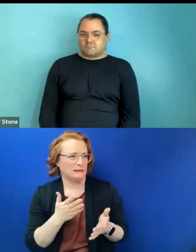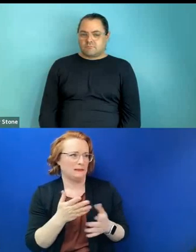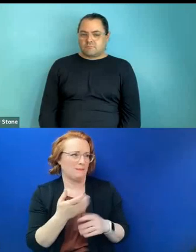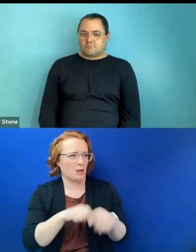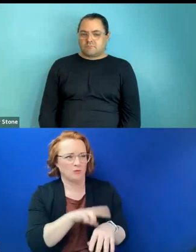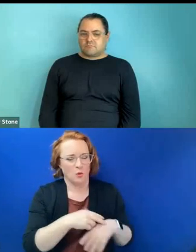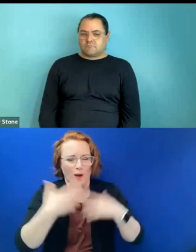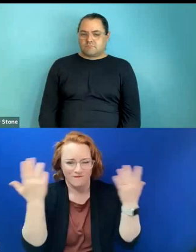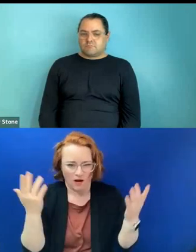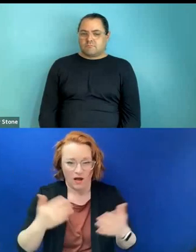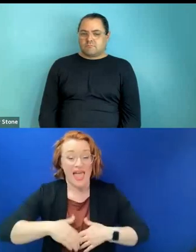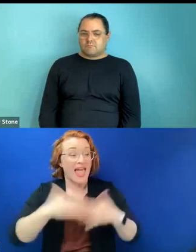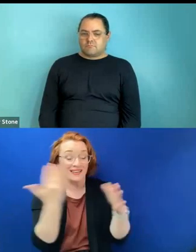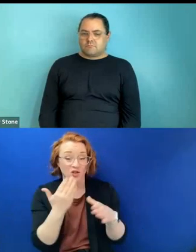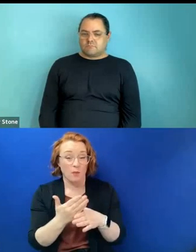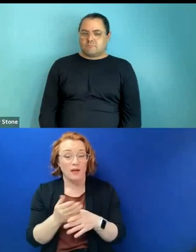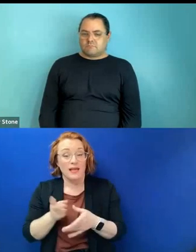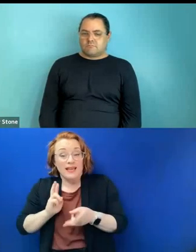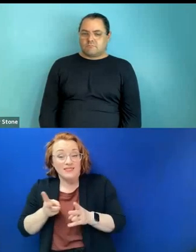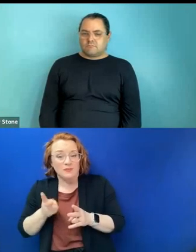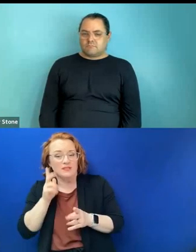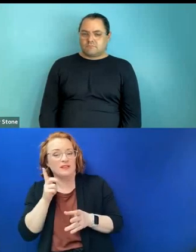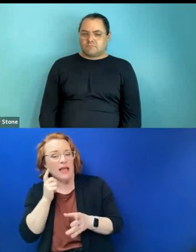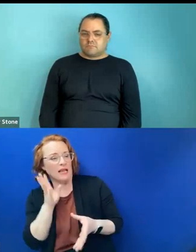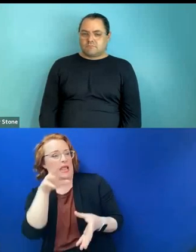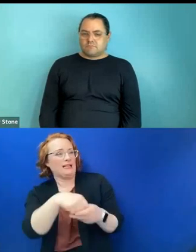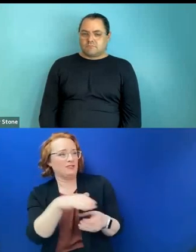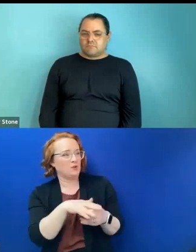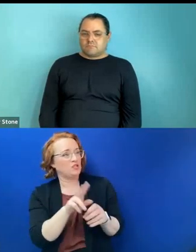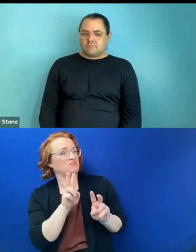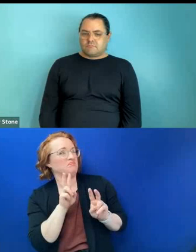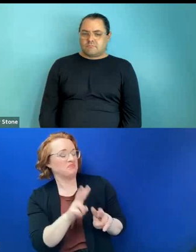personal circumstances. As an interpreter, you might get to see all of those areas.